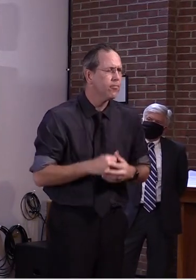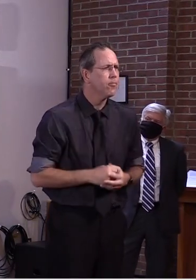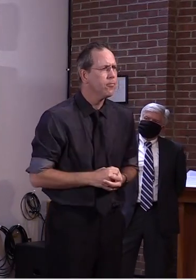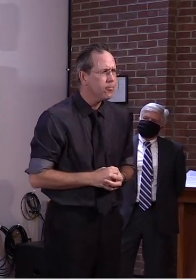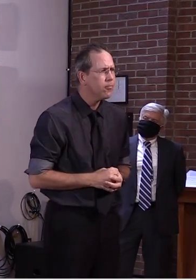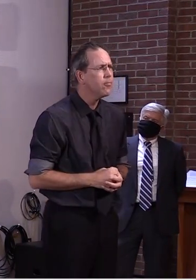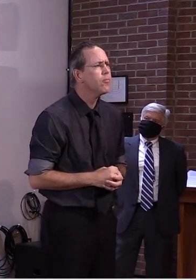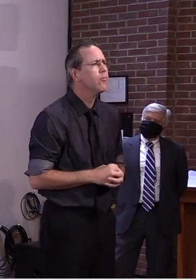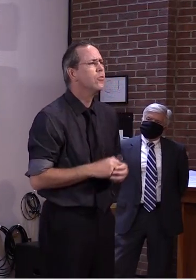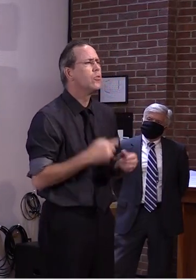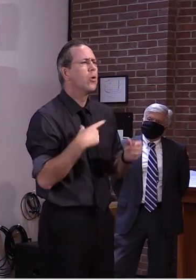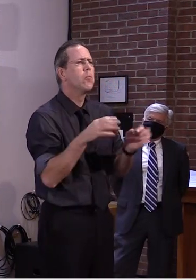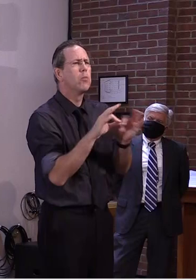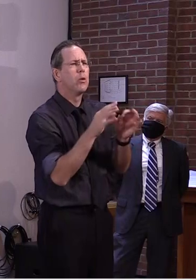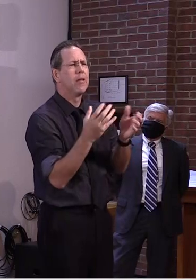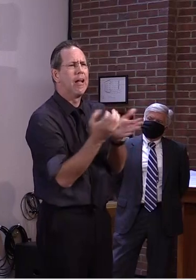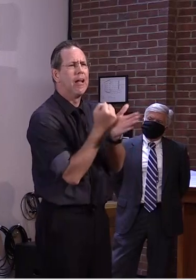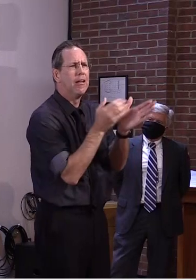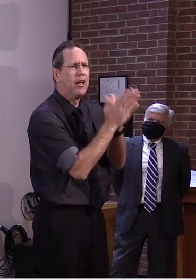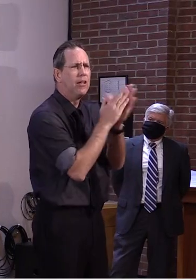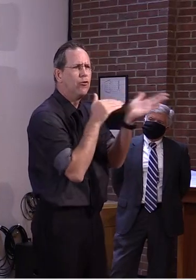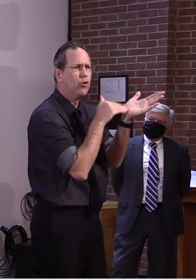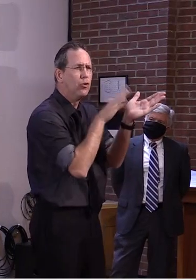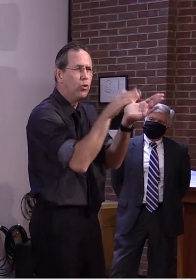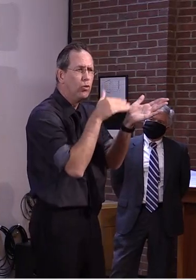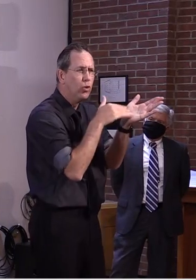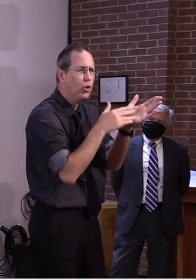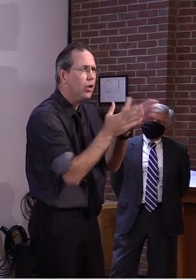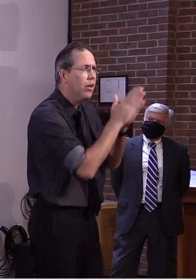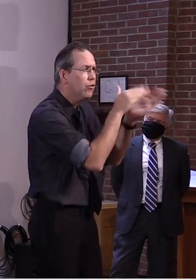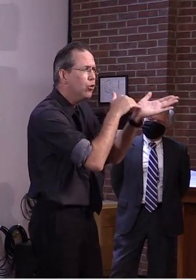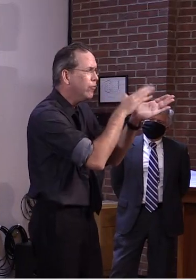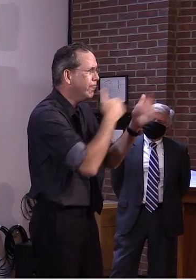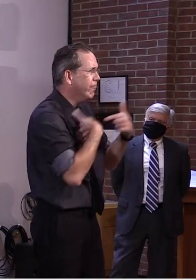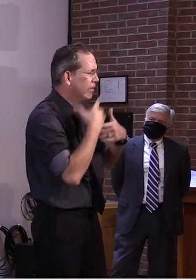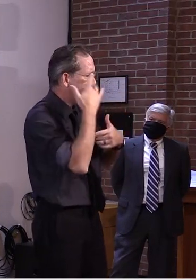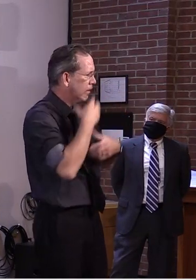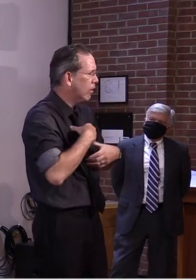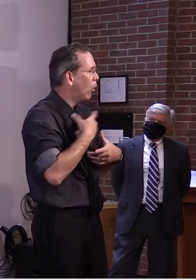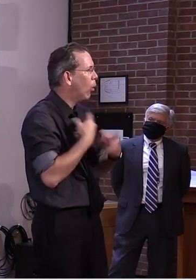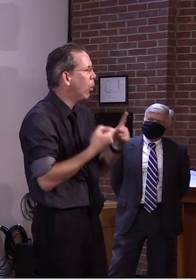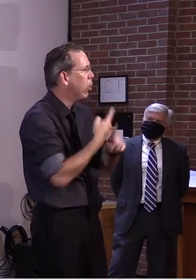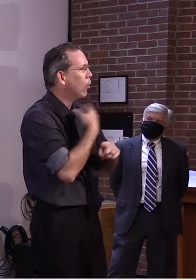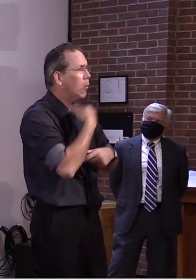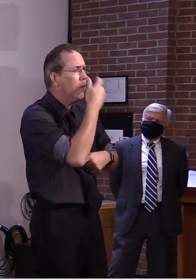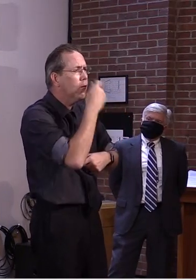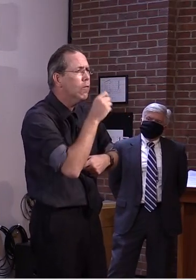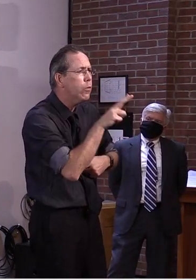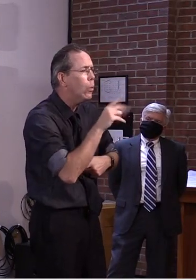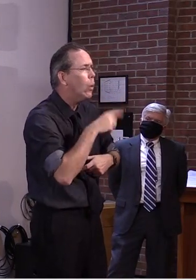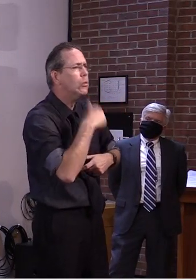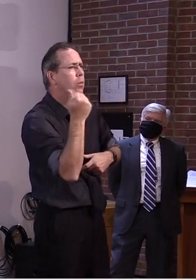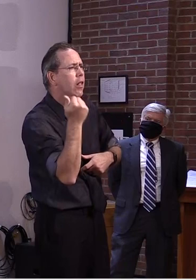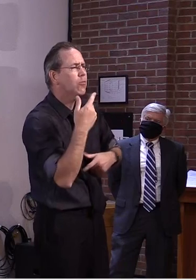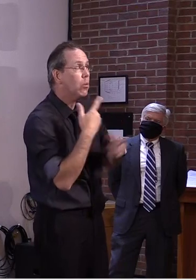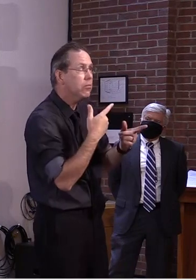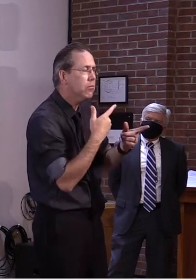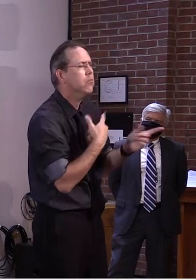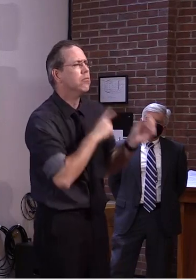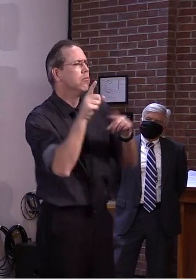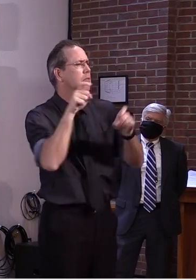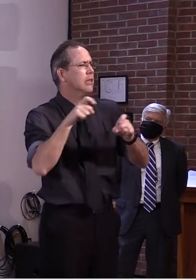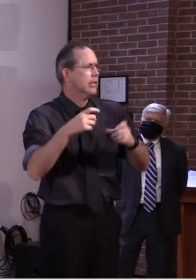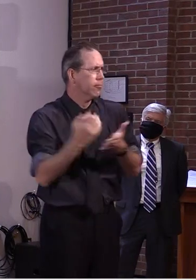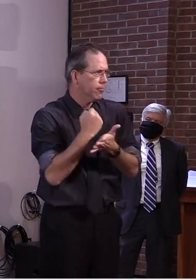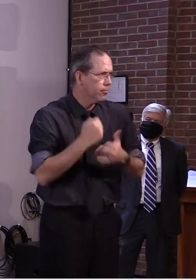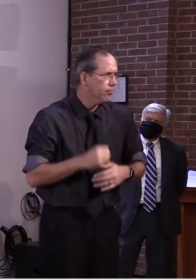symptoms of the virus, if you have had close contact within 6 feet for about 15 minutes or more with someone